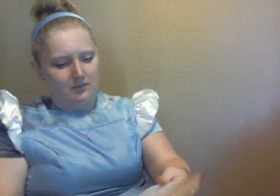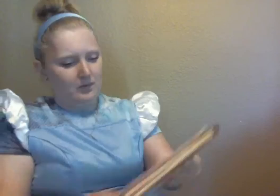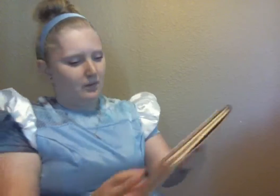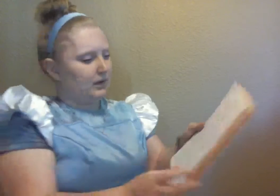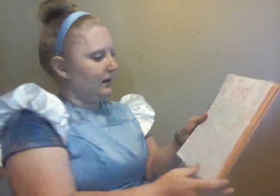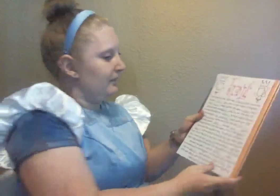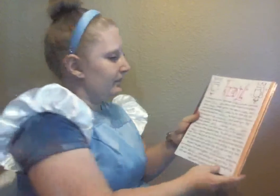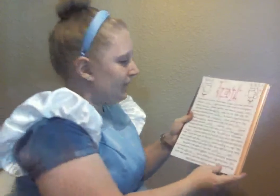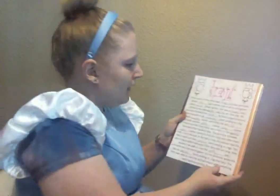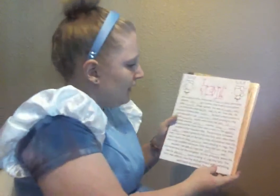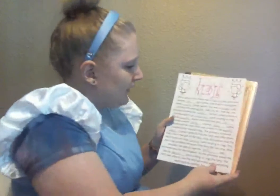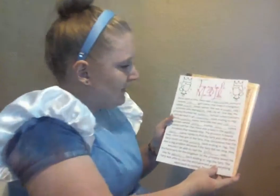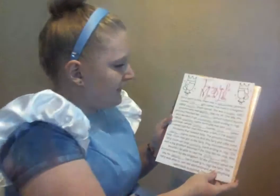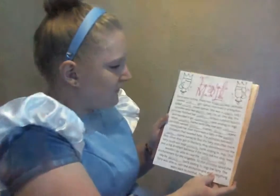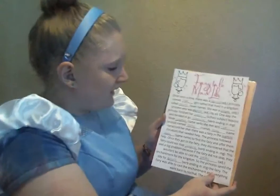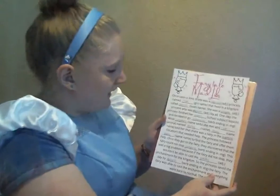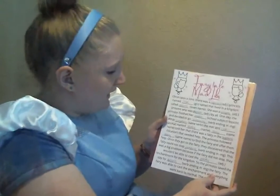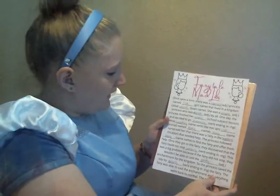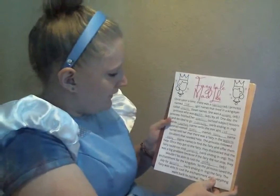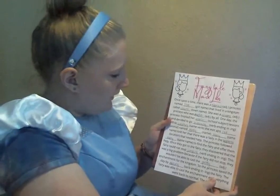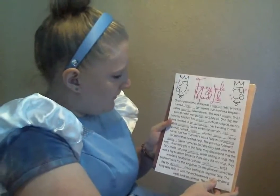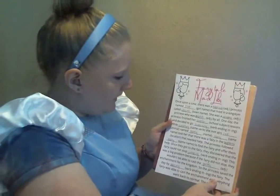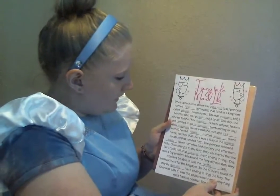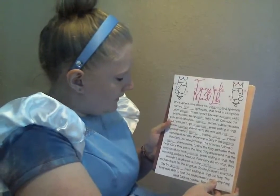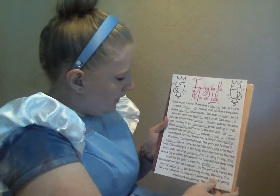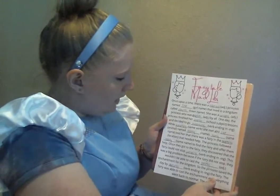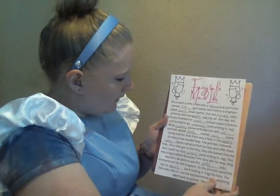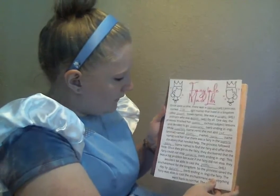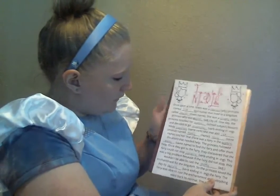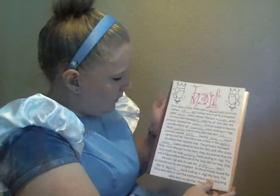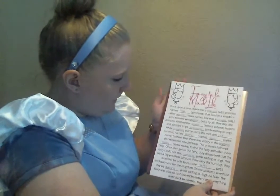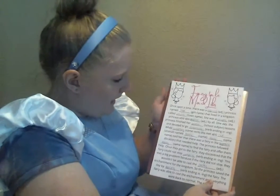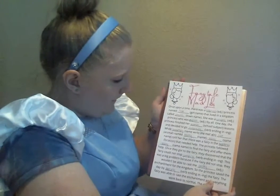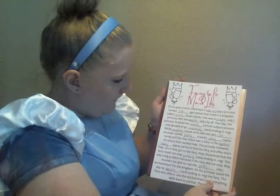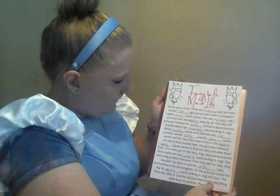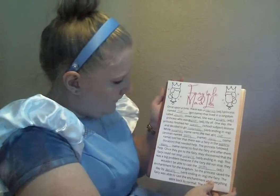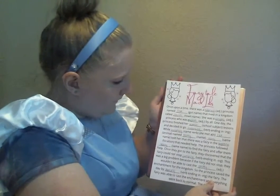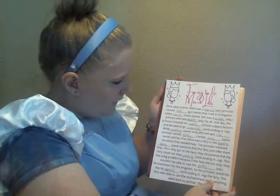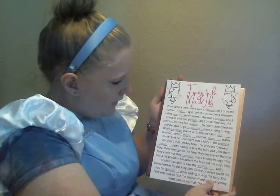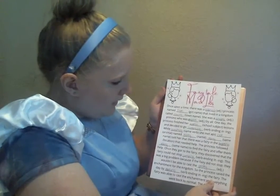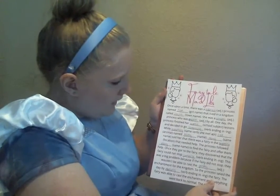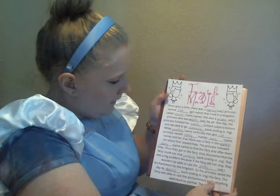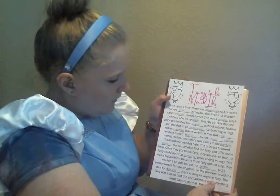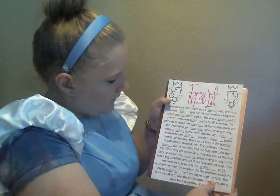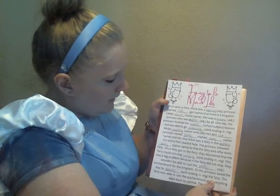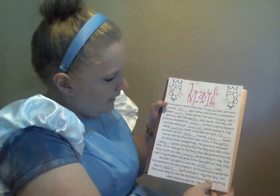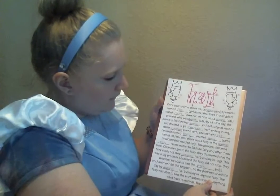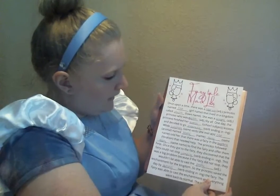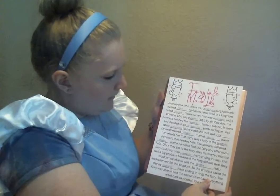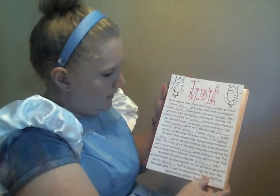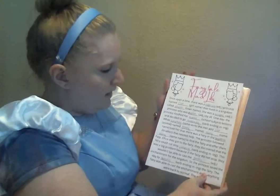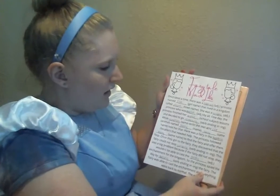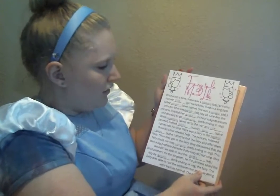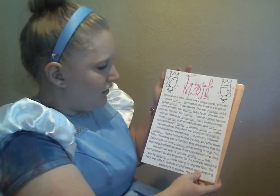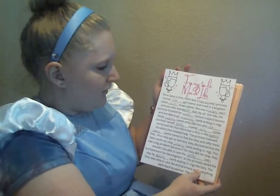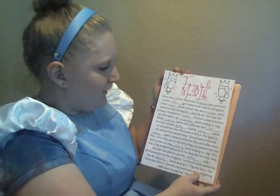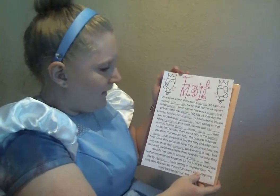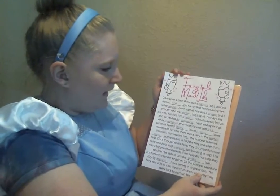Hold it up. That lived in a kingdom called Utopia. And that was our town name. She was